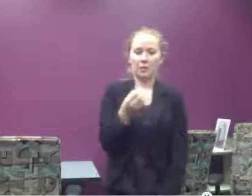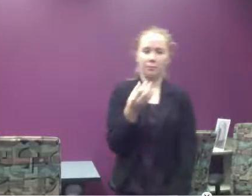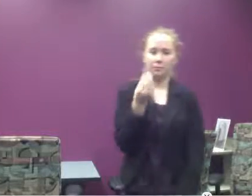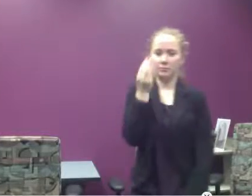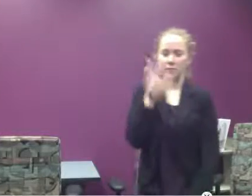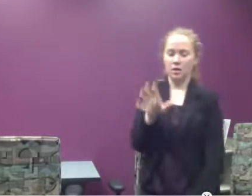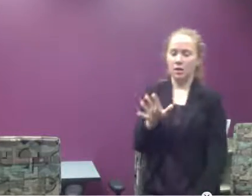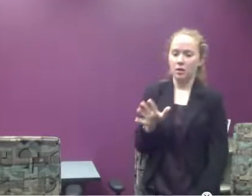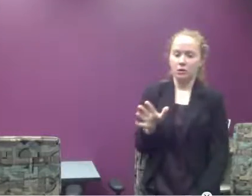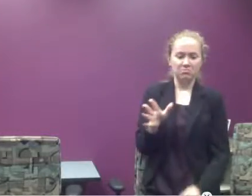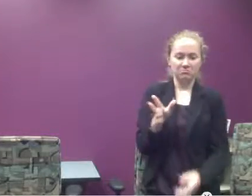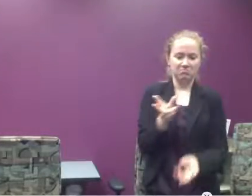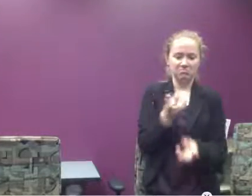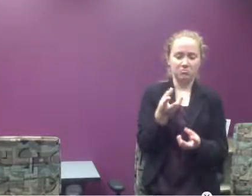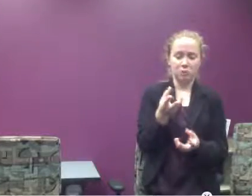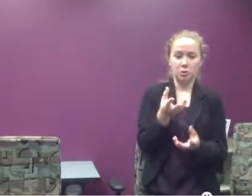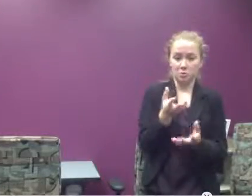She didn't care.